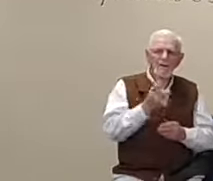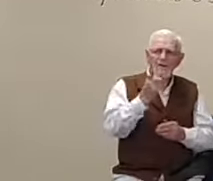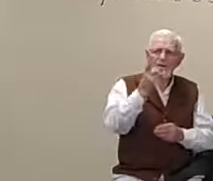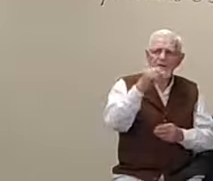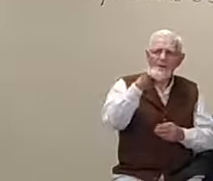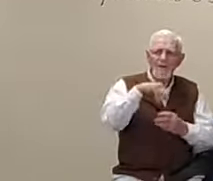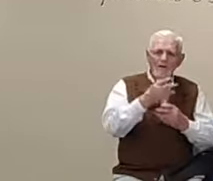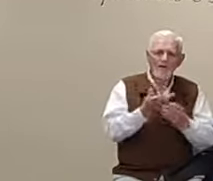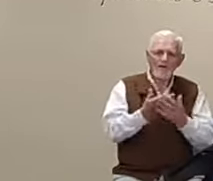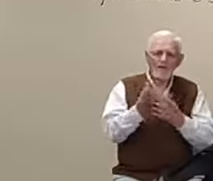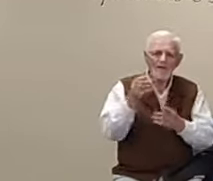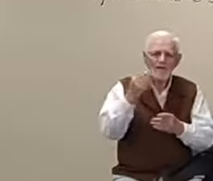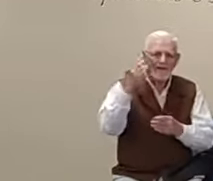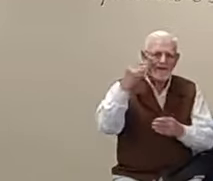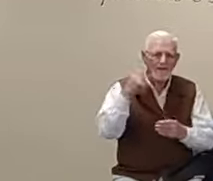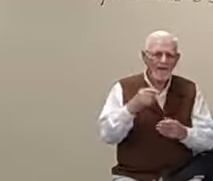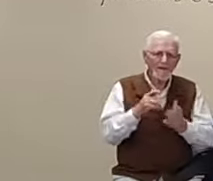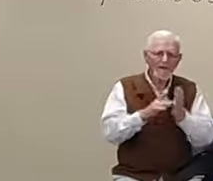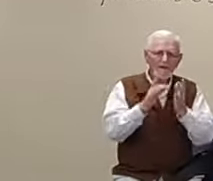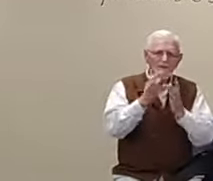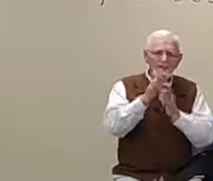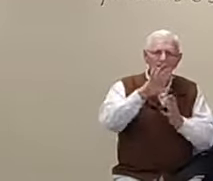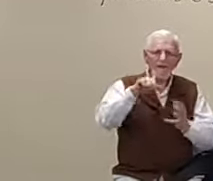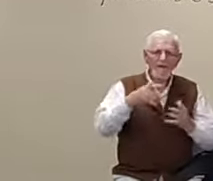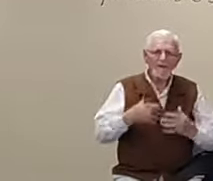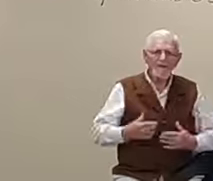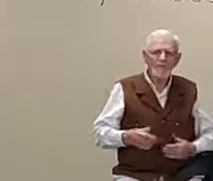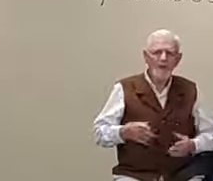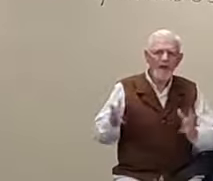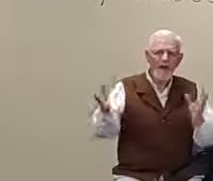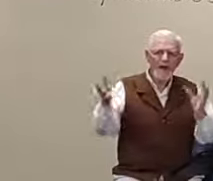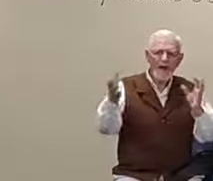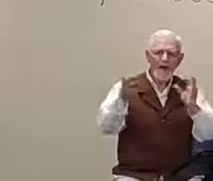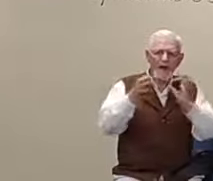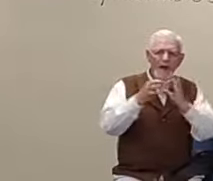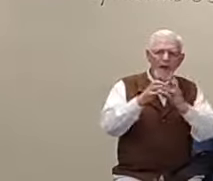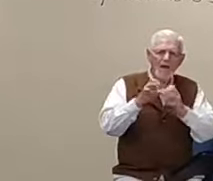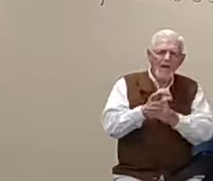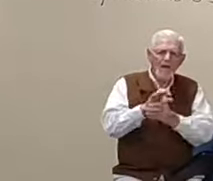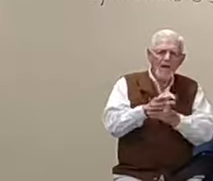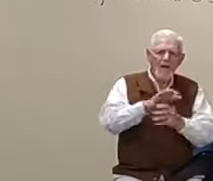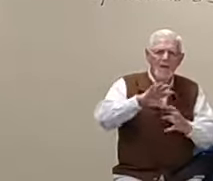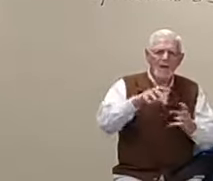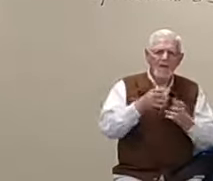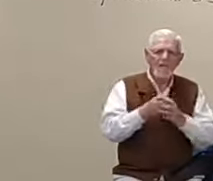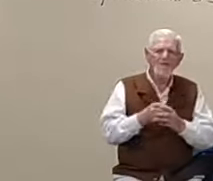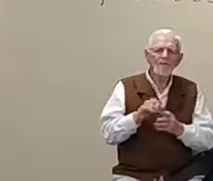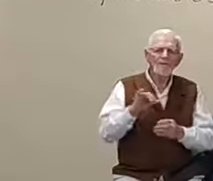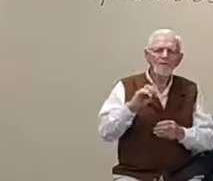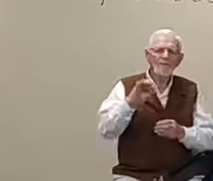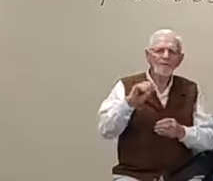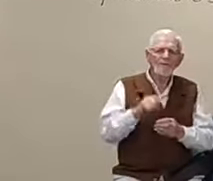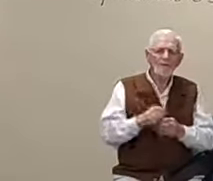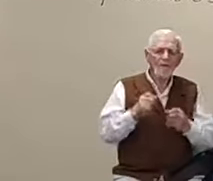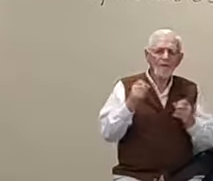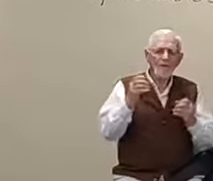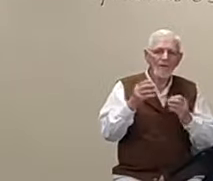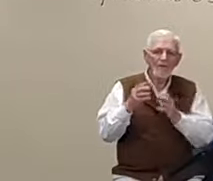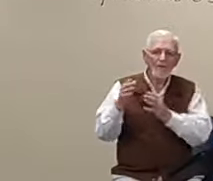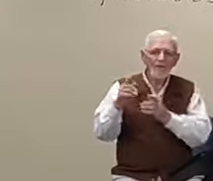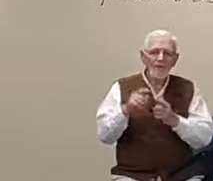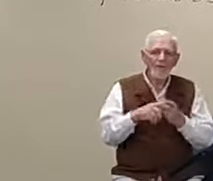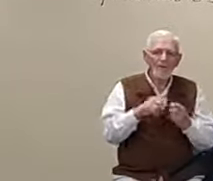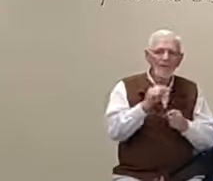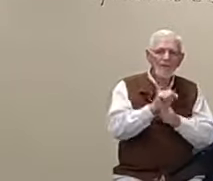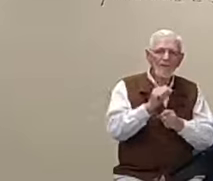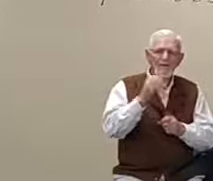even Christ, from whom the whole body, fitly joined together and compacted by that which every joint supplieth, according to the effectual working in the